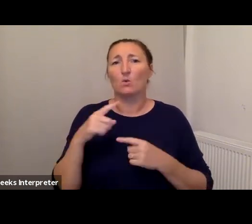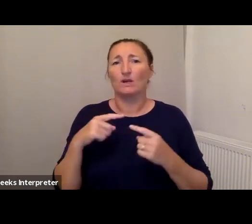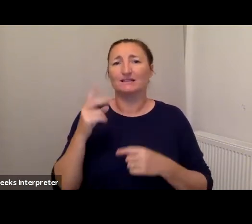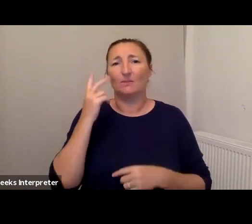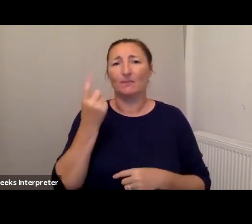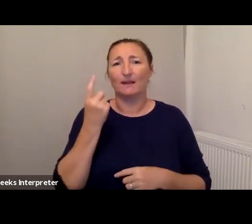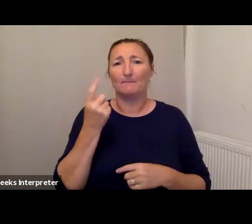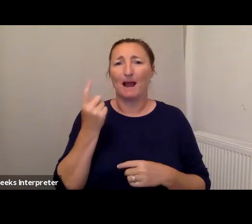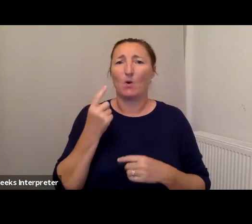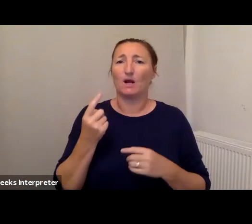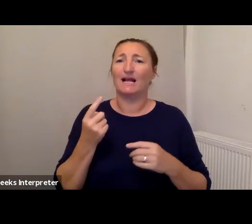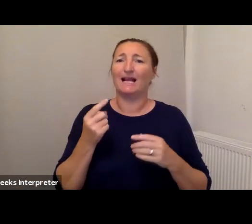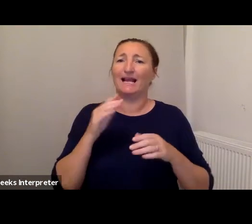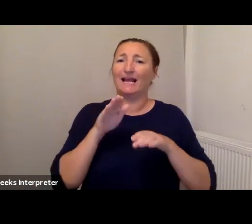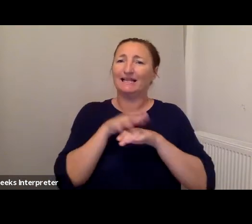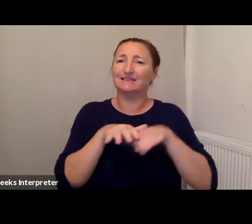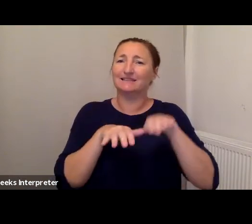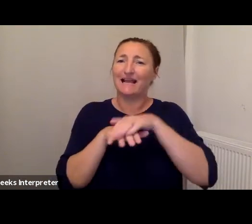intersectionalities, because